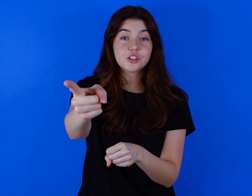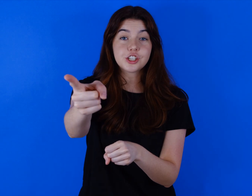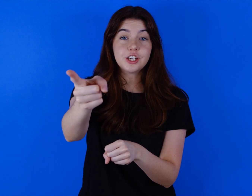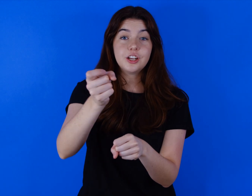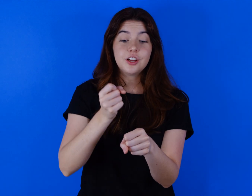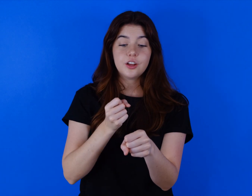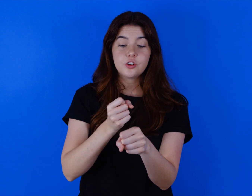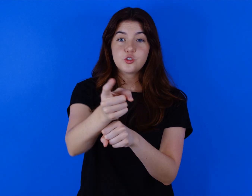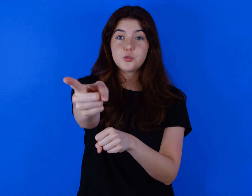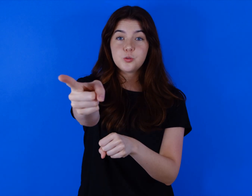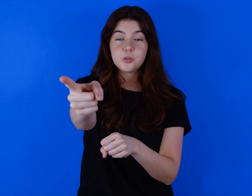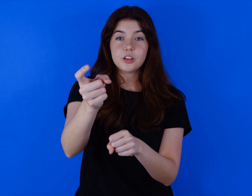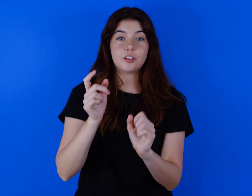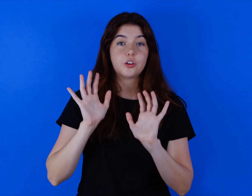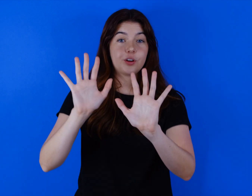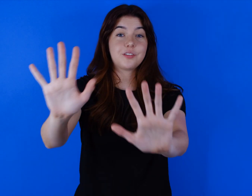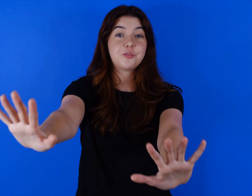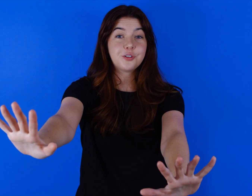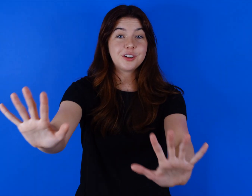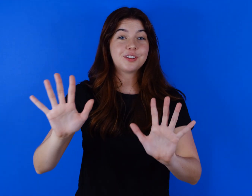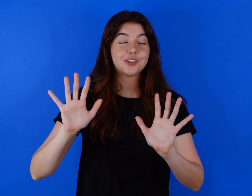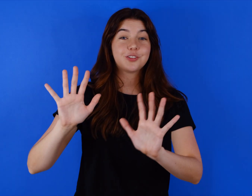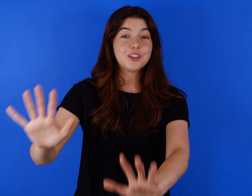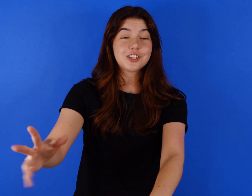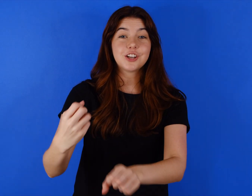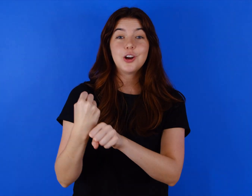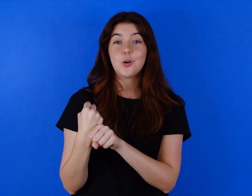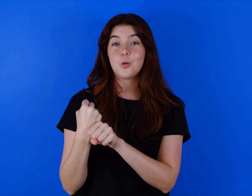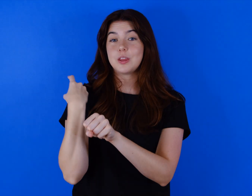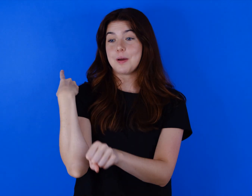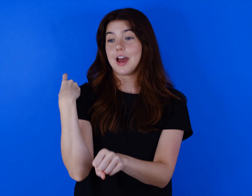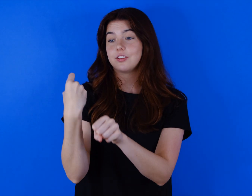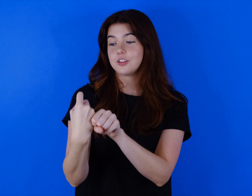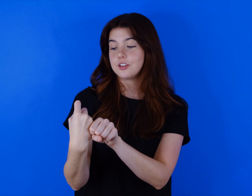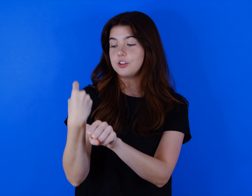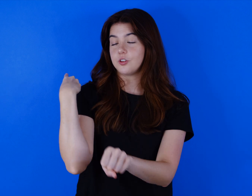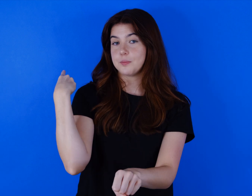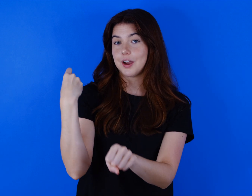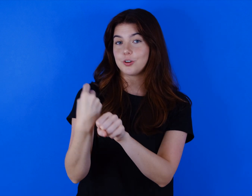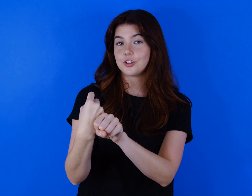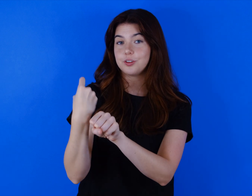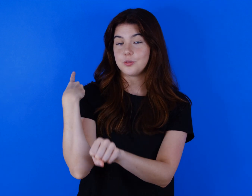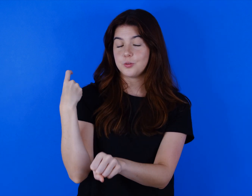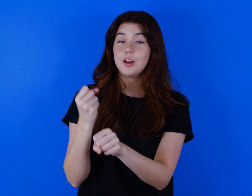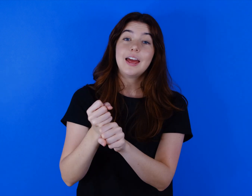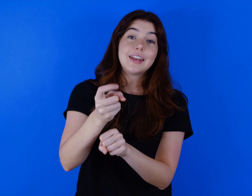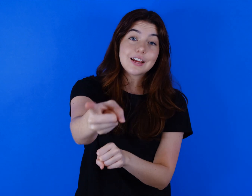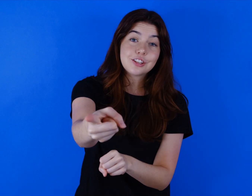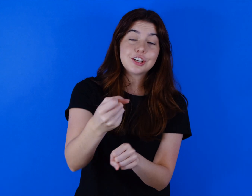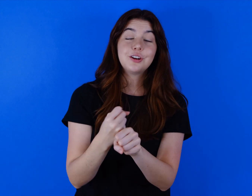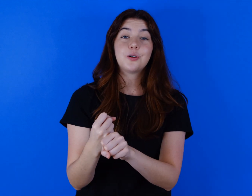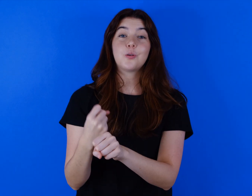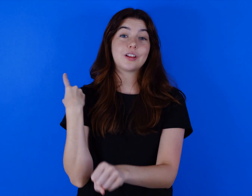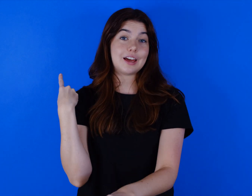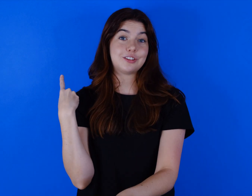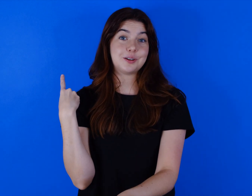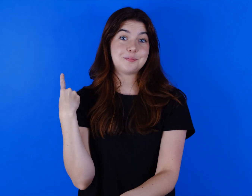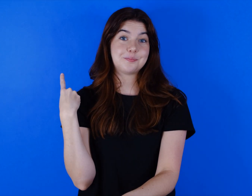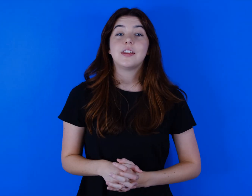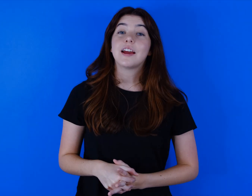future, it's going in forward, so it's future, or in the past, it's going backwards. Next year or last year. Next, we